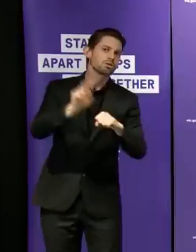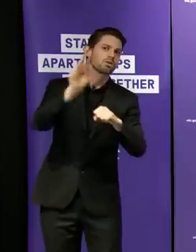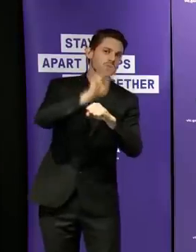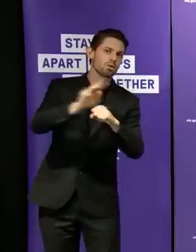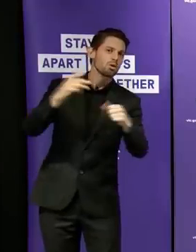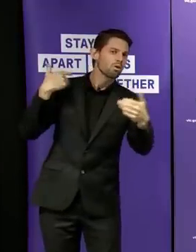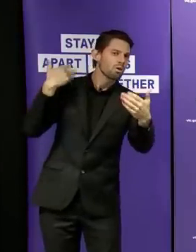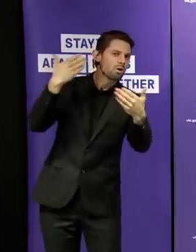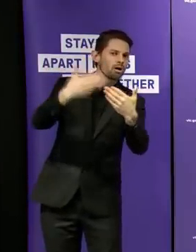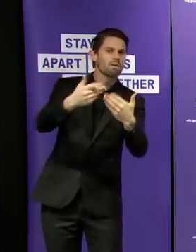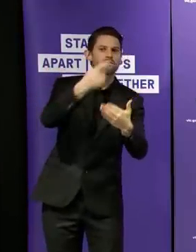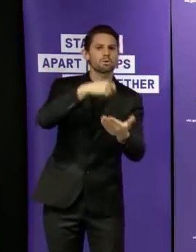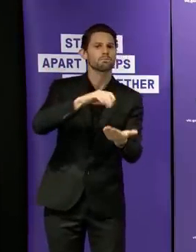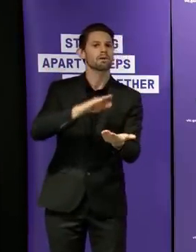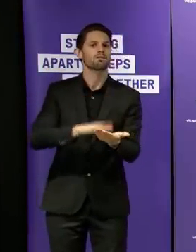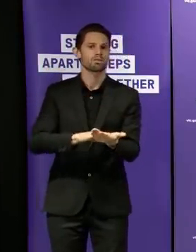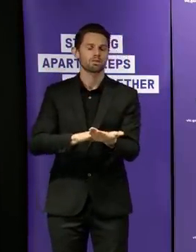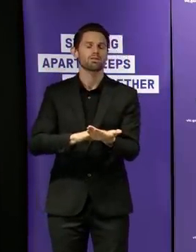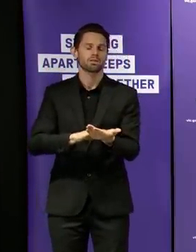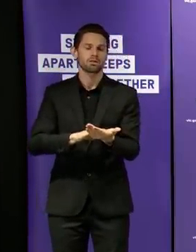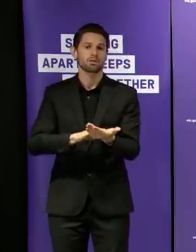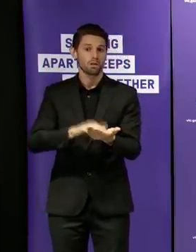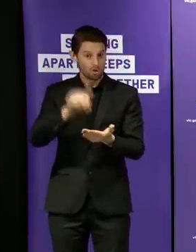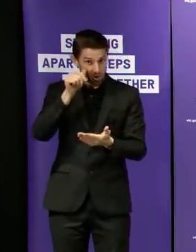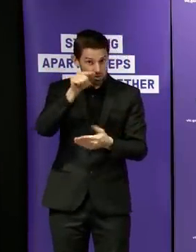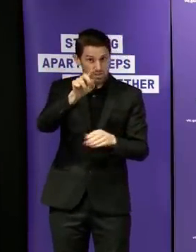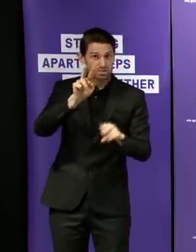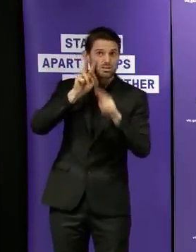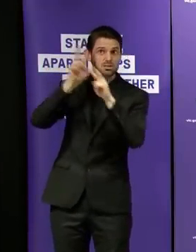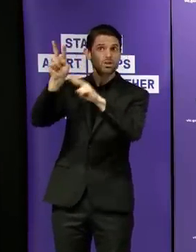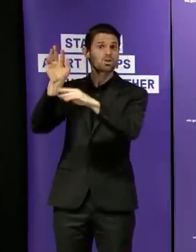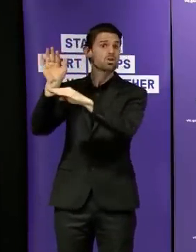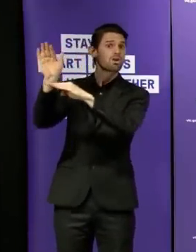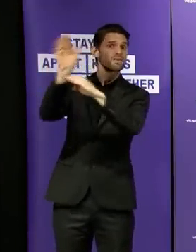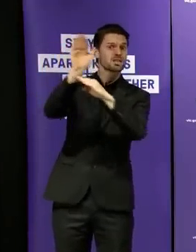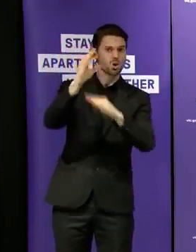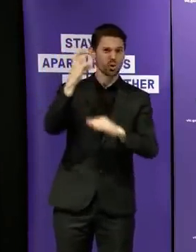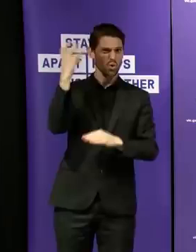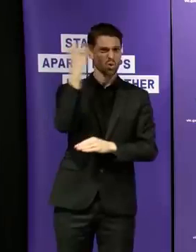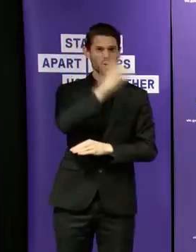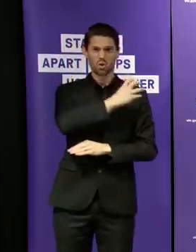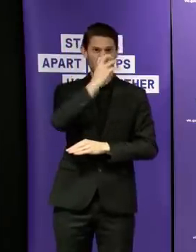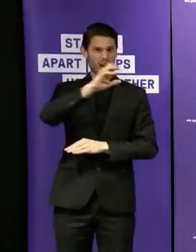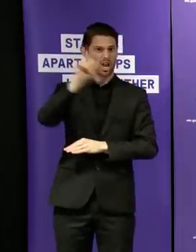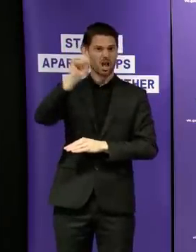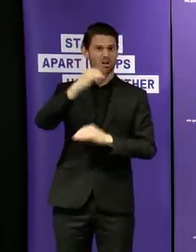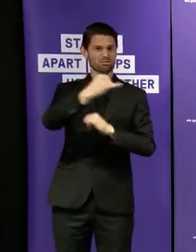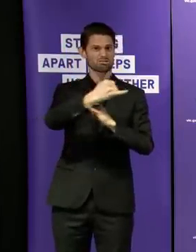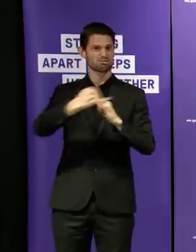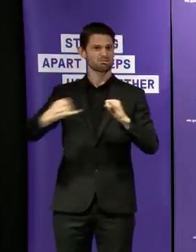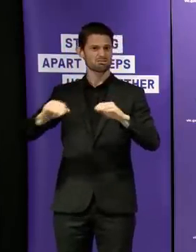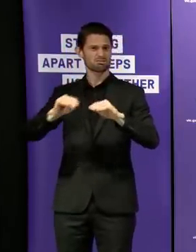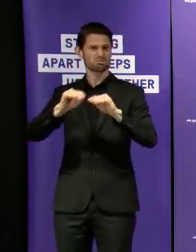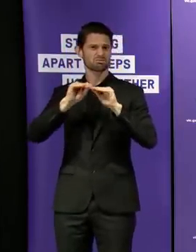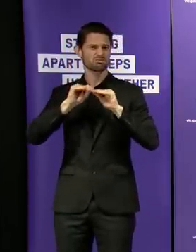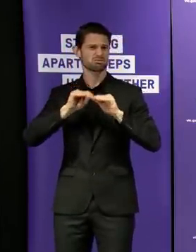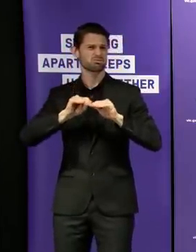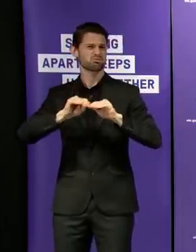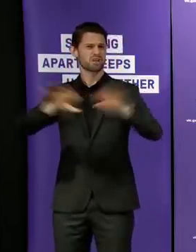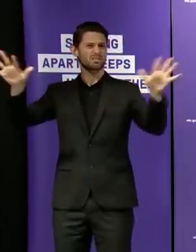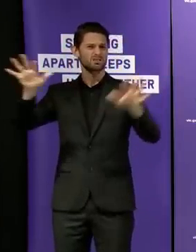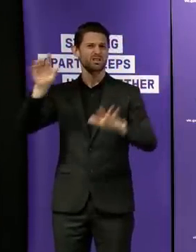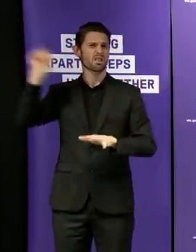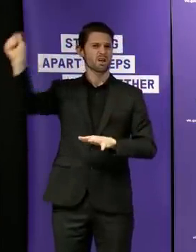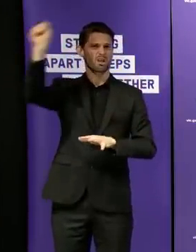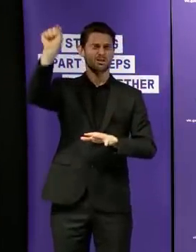is that as so many cities across the world head into what is going to be a deadly winter, we in Melbourne